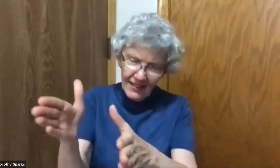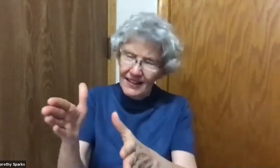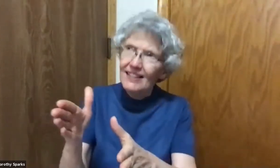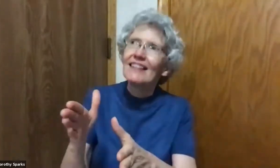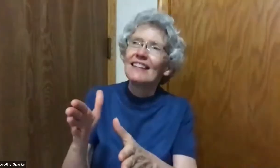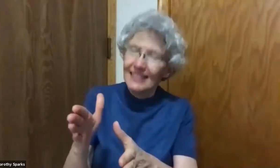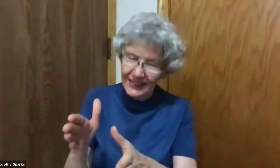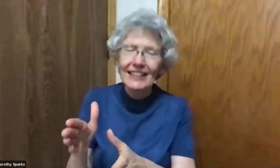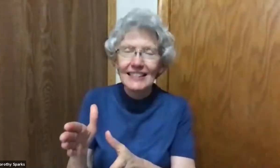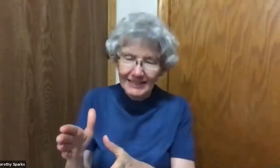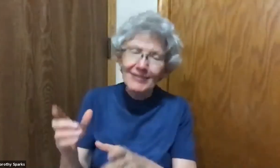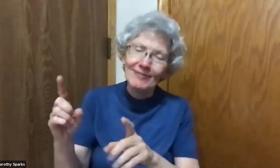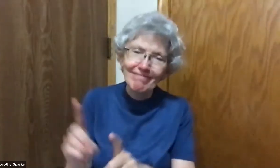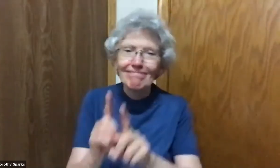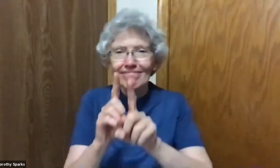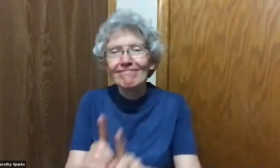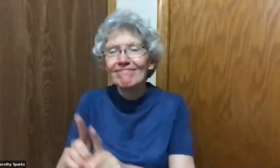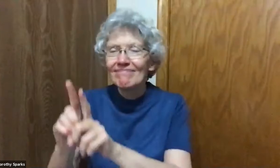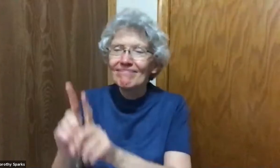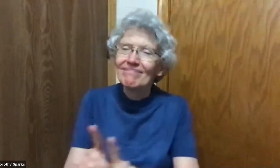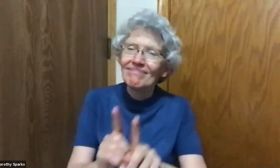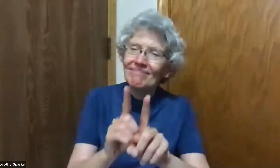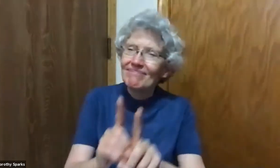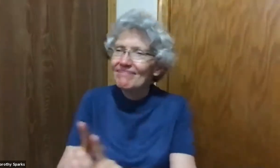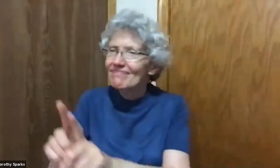God will guide me along the paths of righteousness